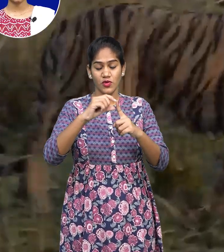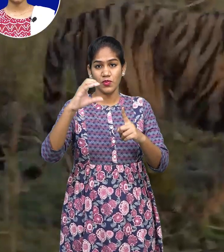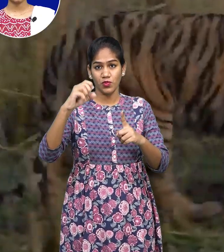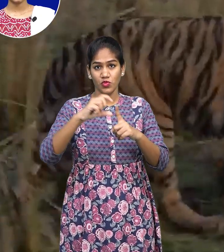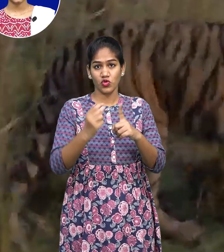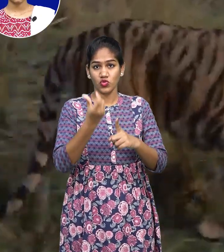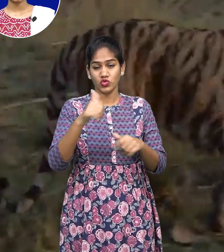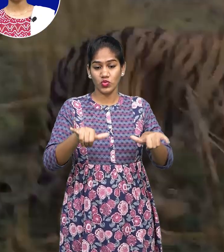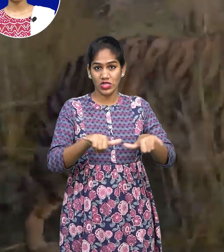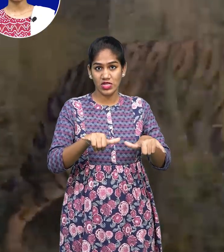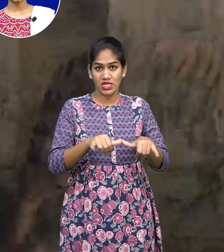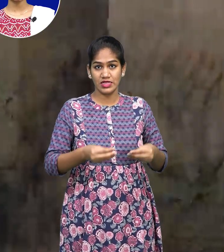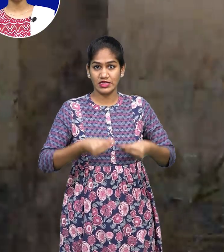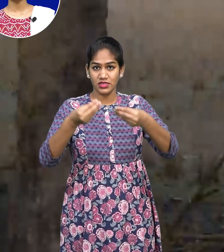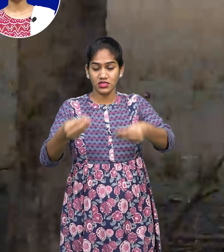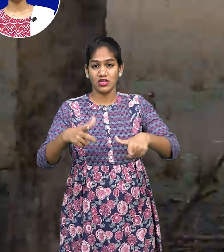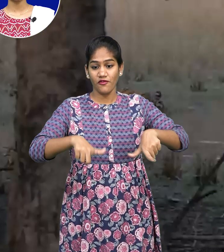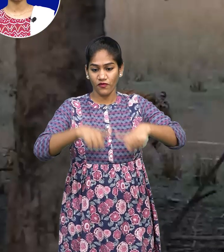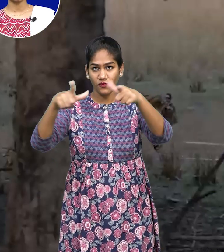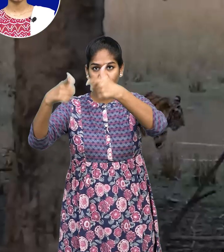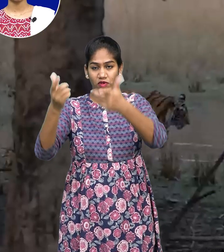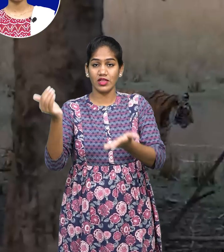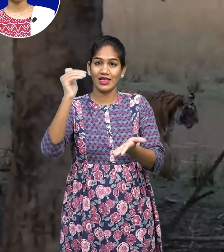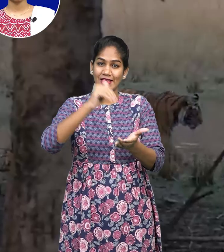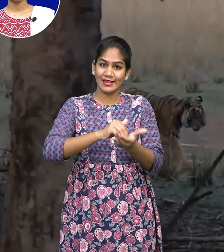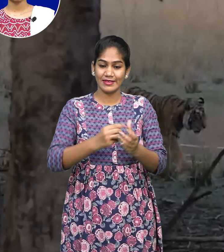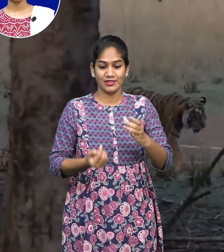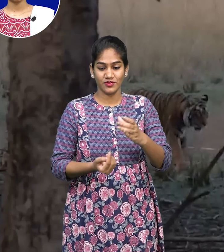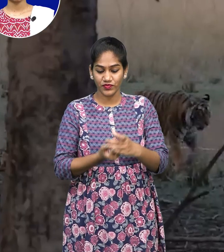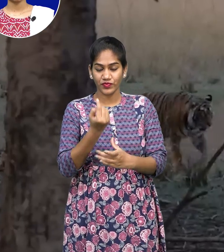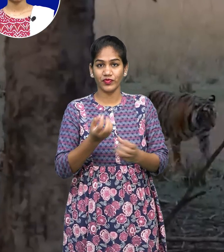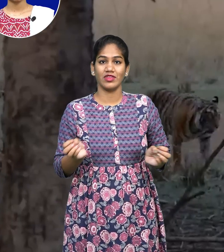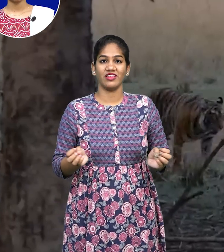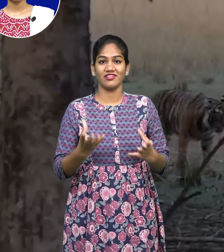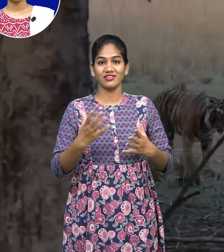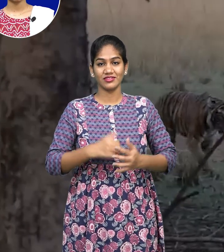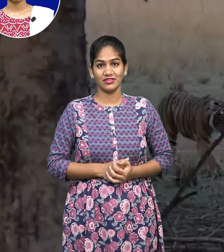lands for forest regeneration.